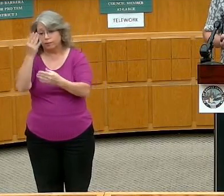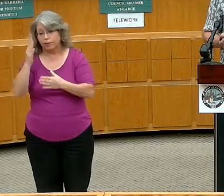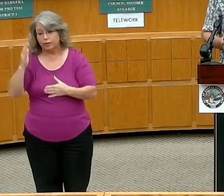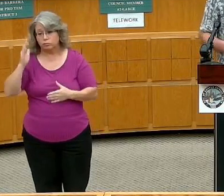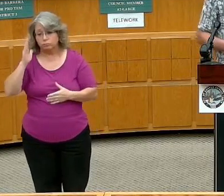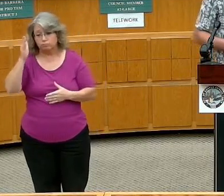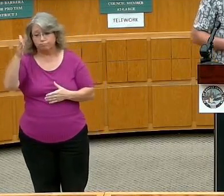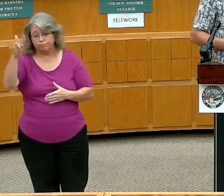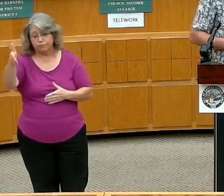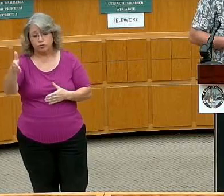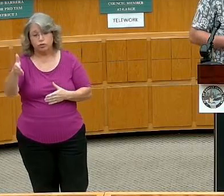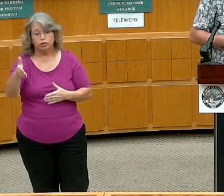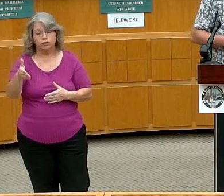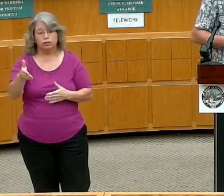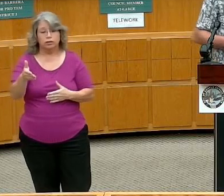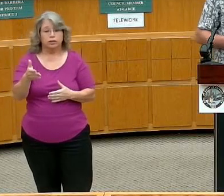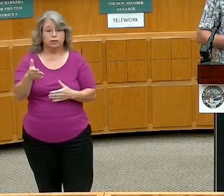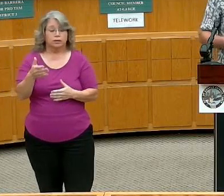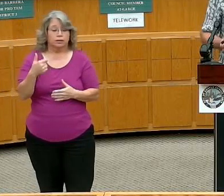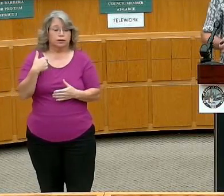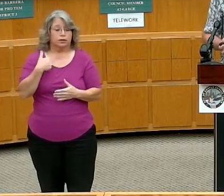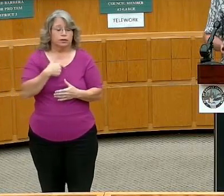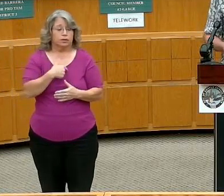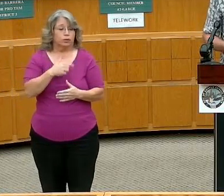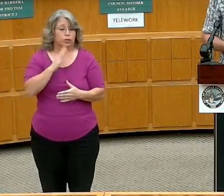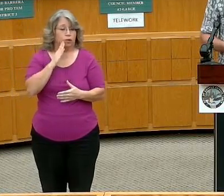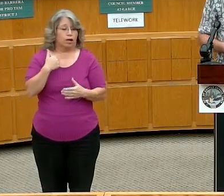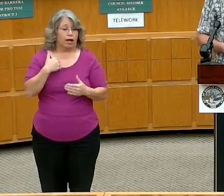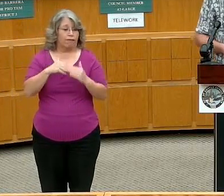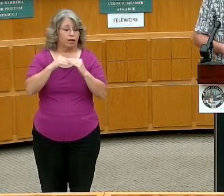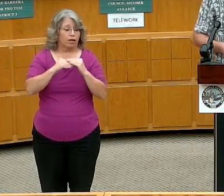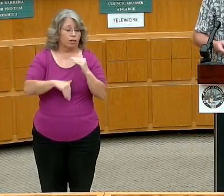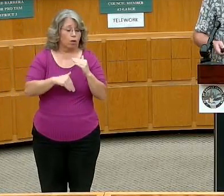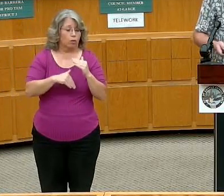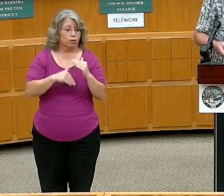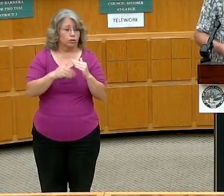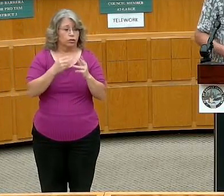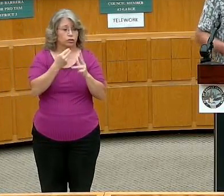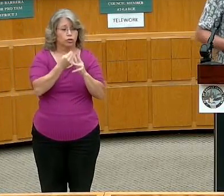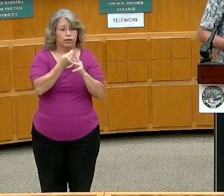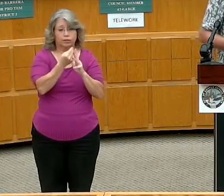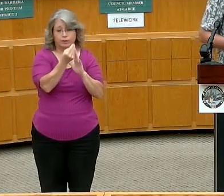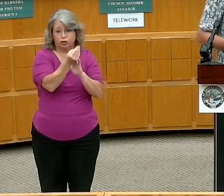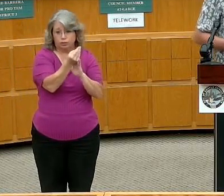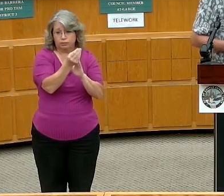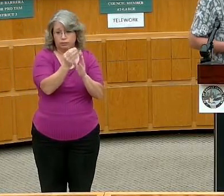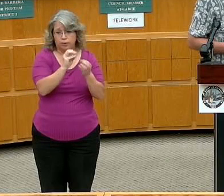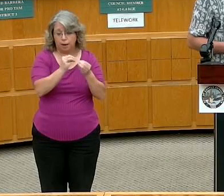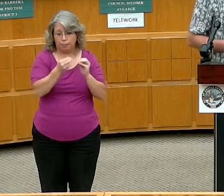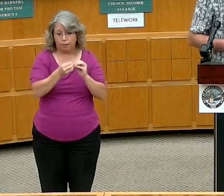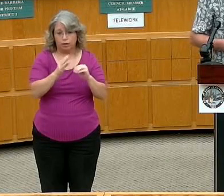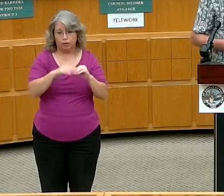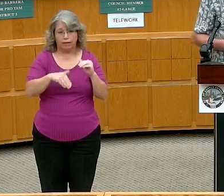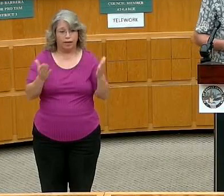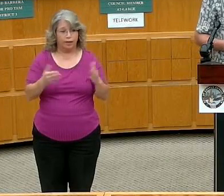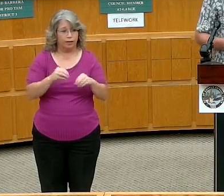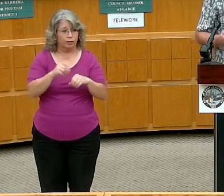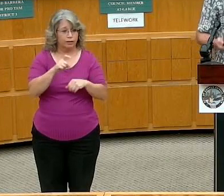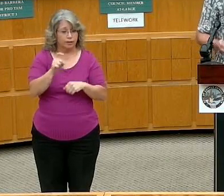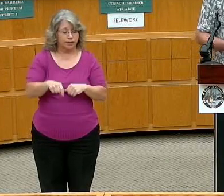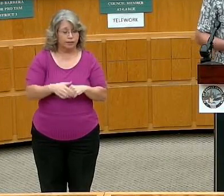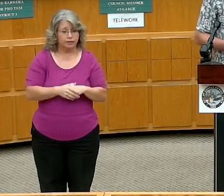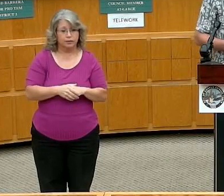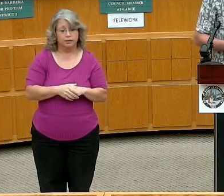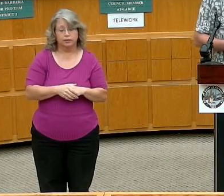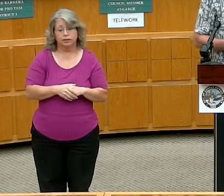Corpus Christi, maybe we have a little bit lower transmission number than the average for Texas. Or maybe we have a little bit higher one,